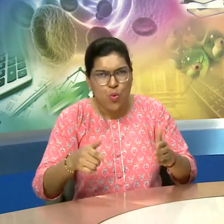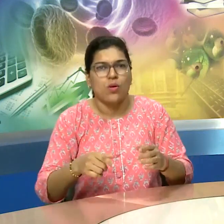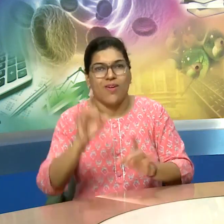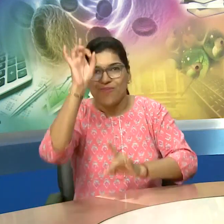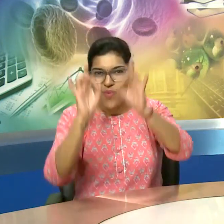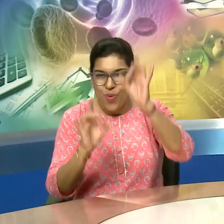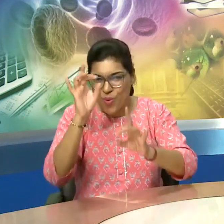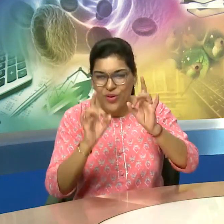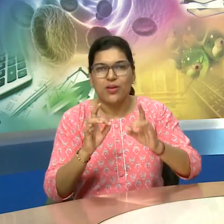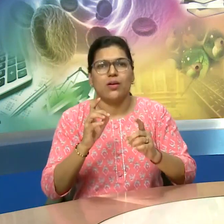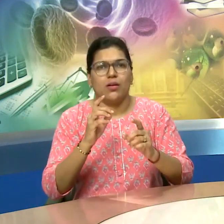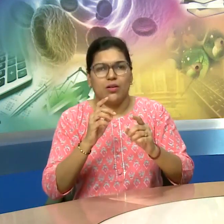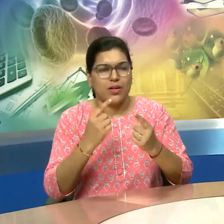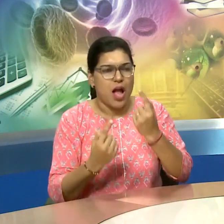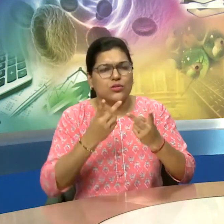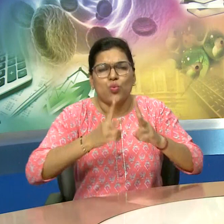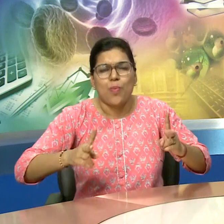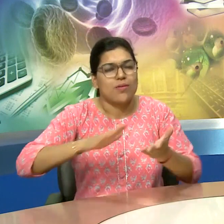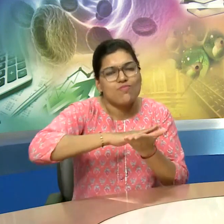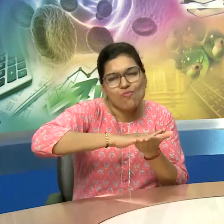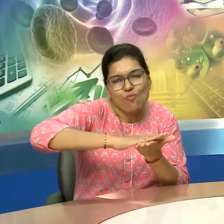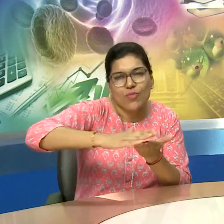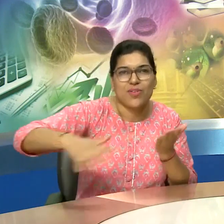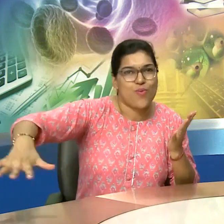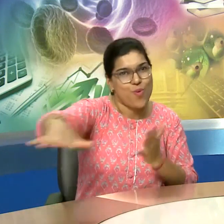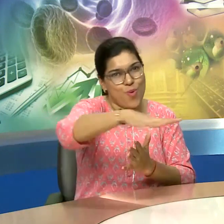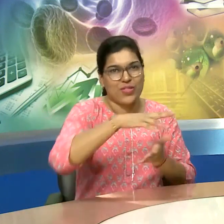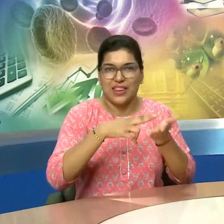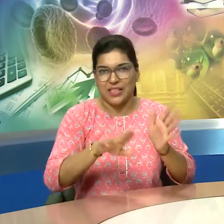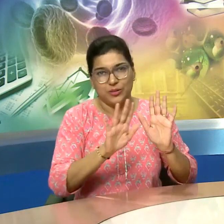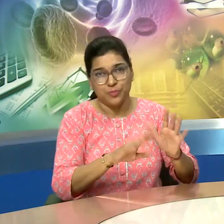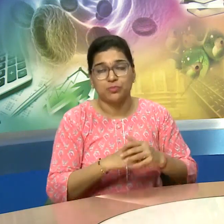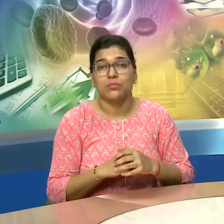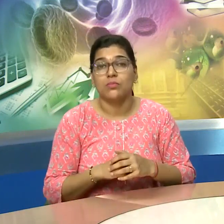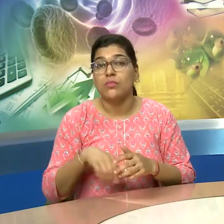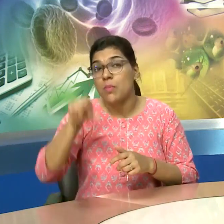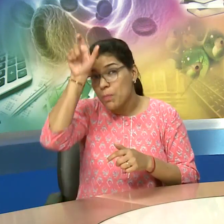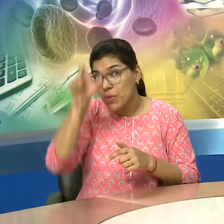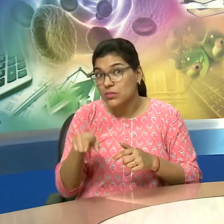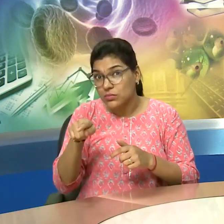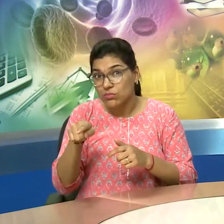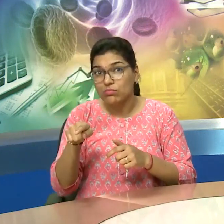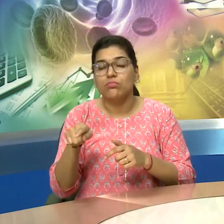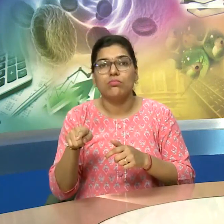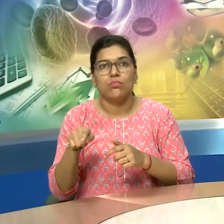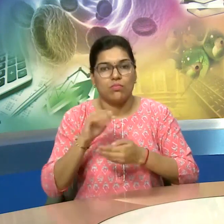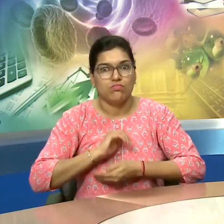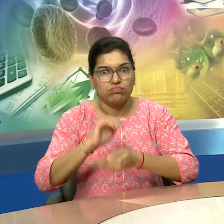the rivers and lakes, the forests and the plains.